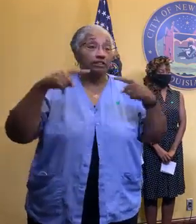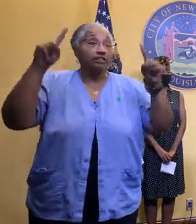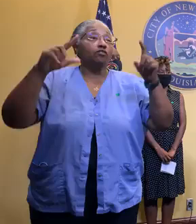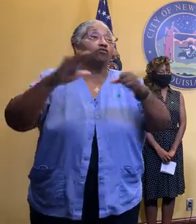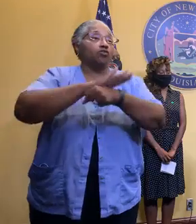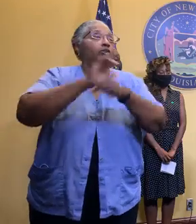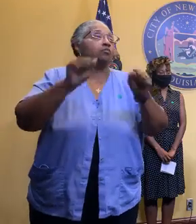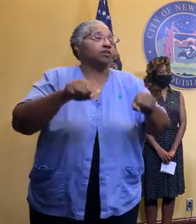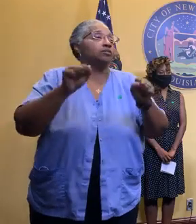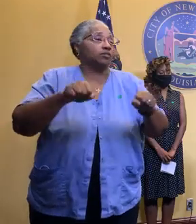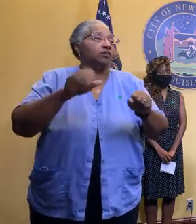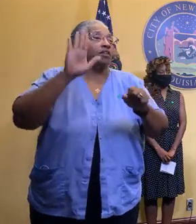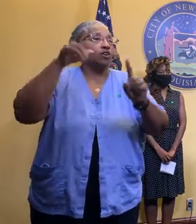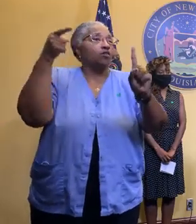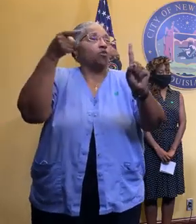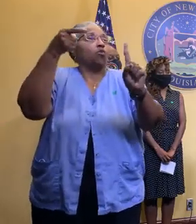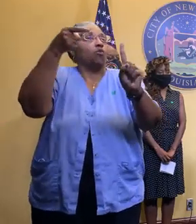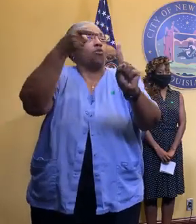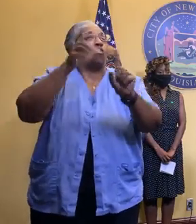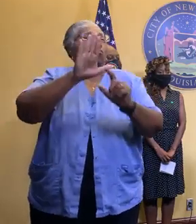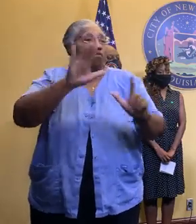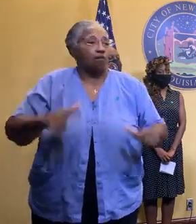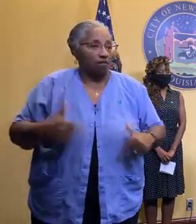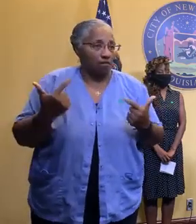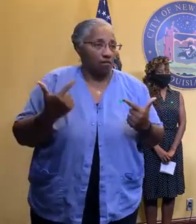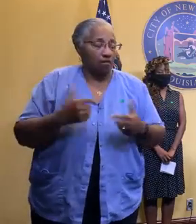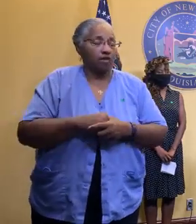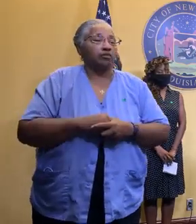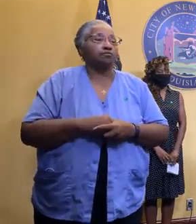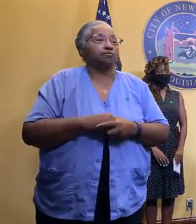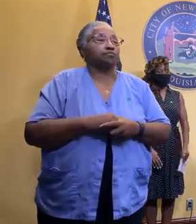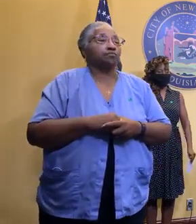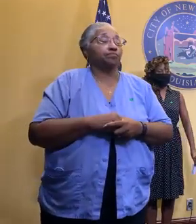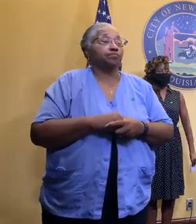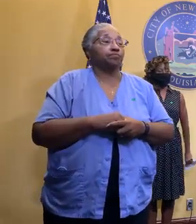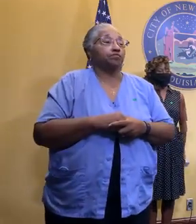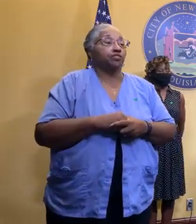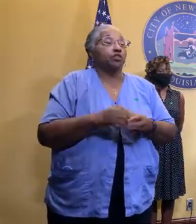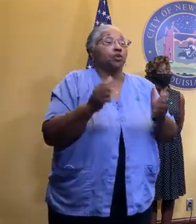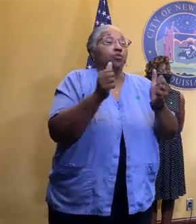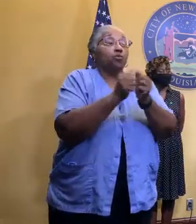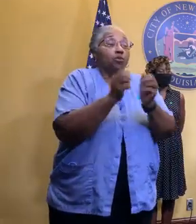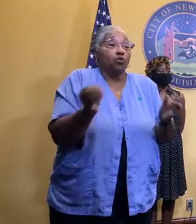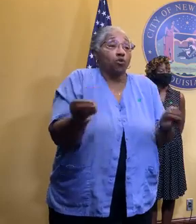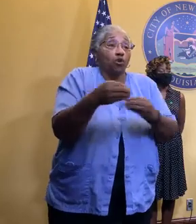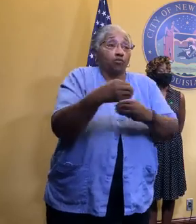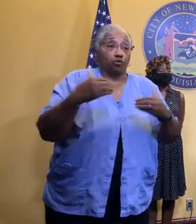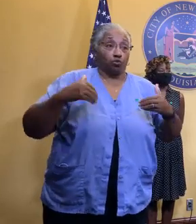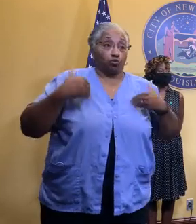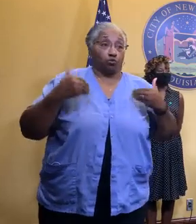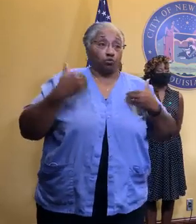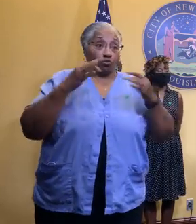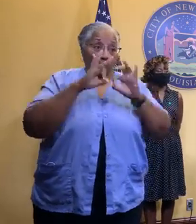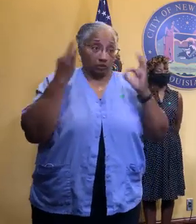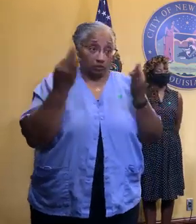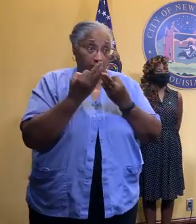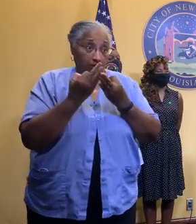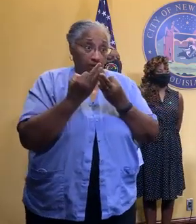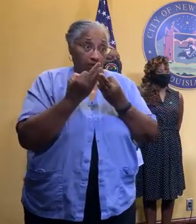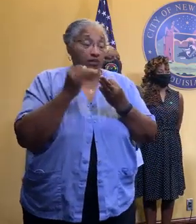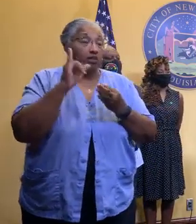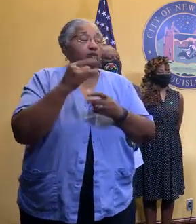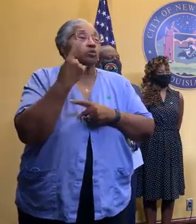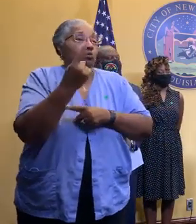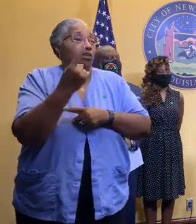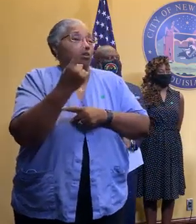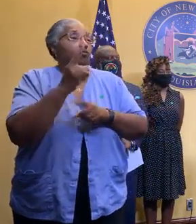they set out to in life. With our Office of Youth and Families, that was one of the executive